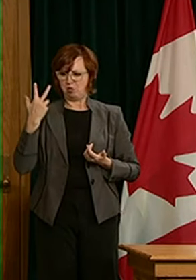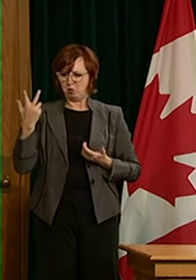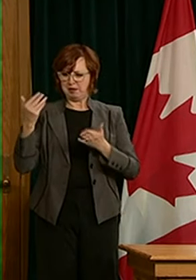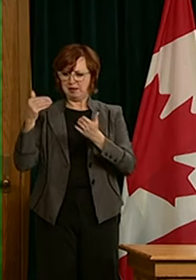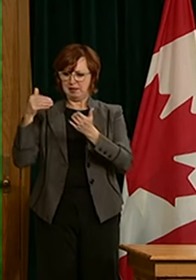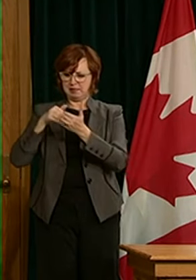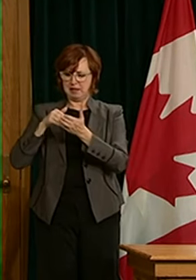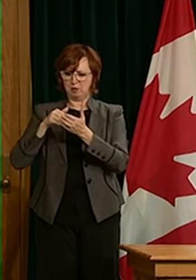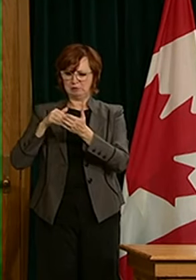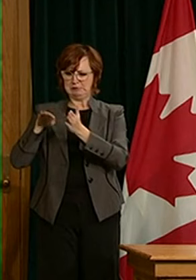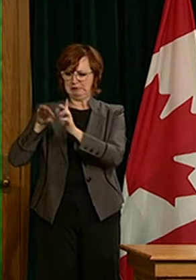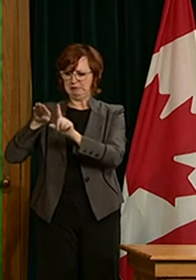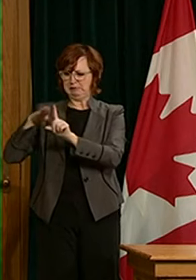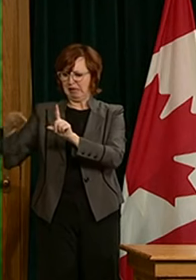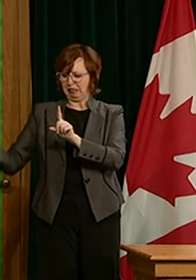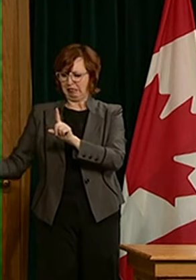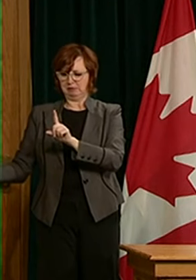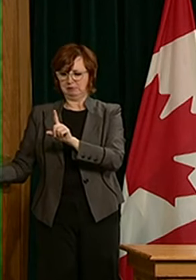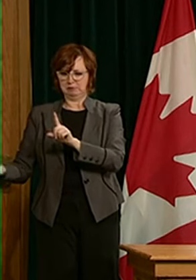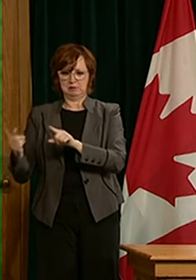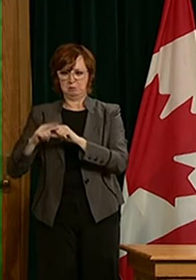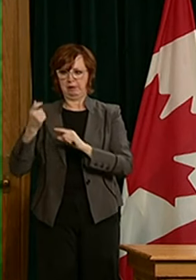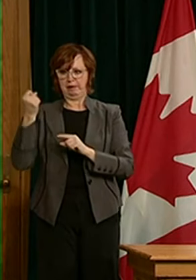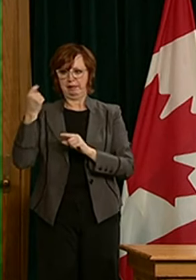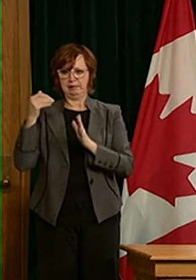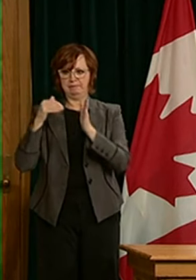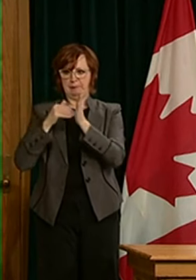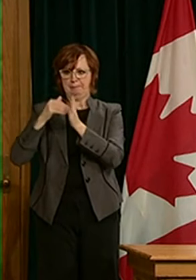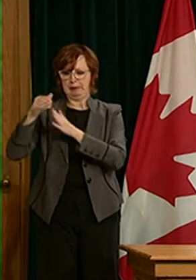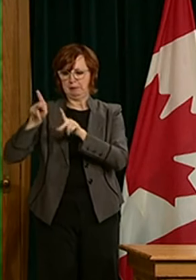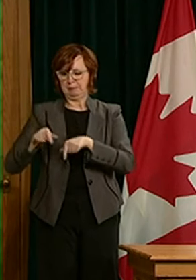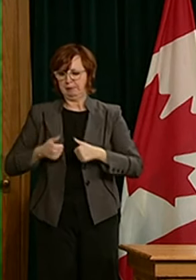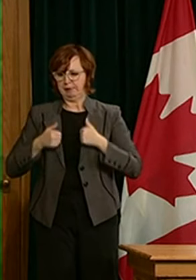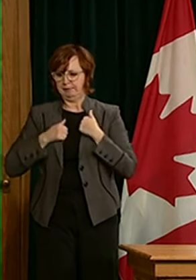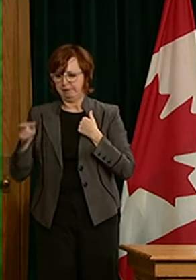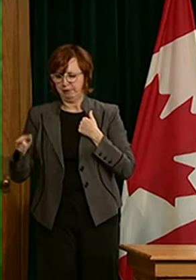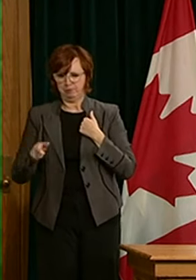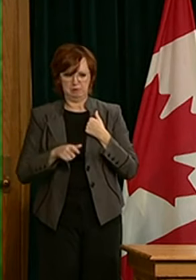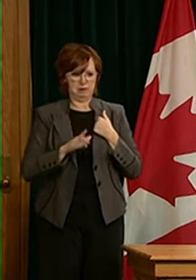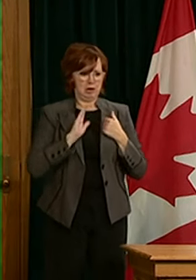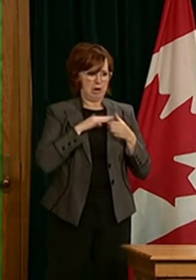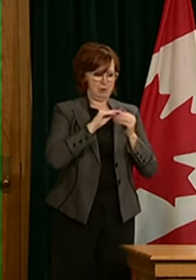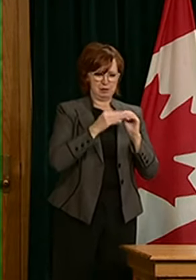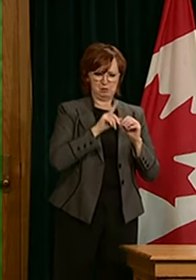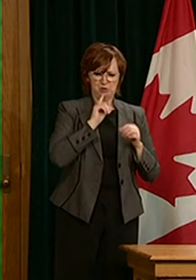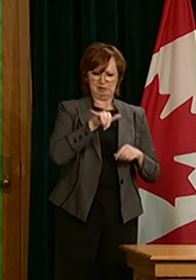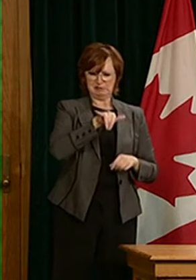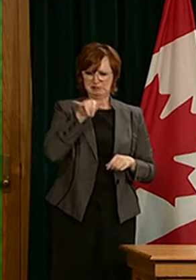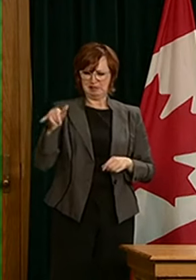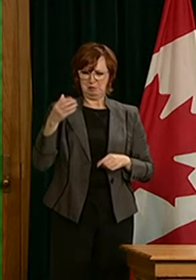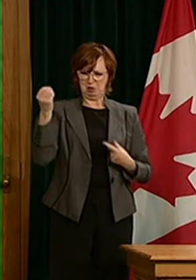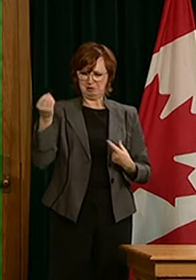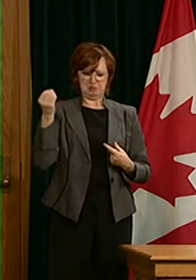Our estimates are similar to Ontario's, yet they have 10 times the population. I'm just curious why that